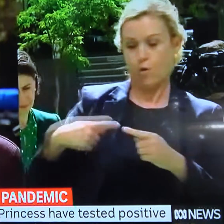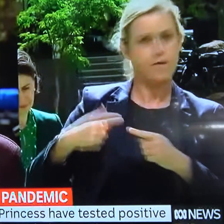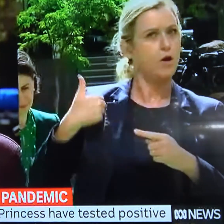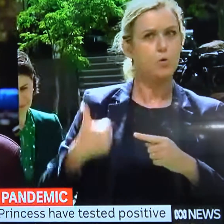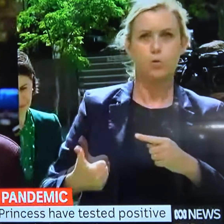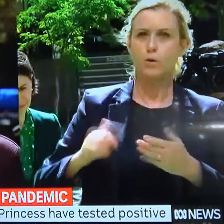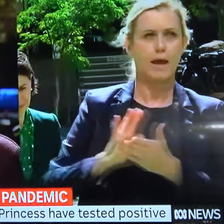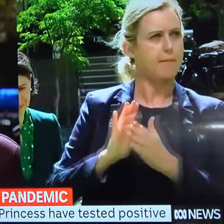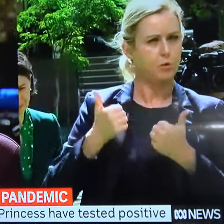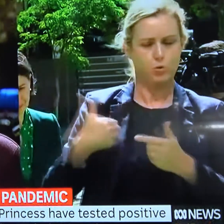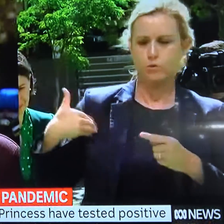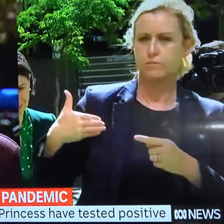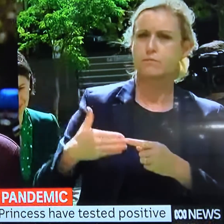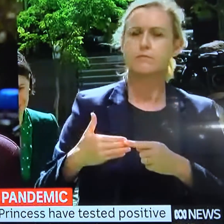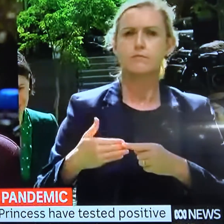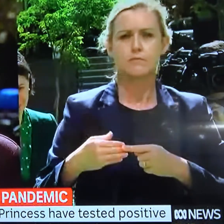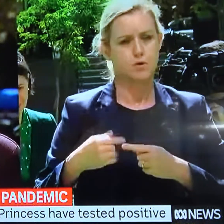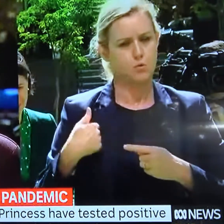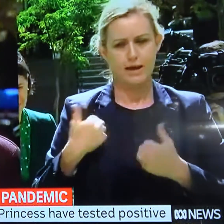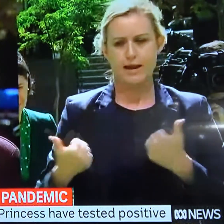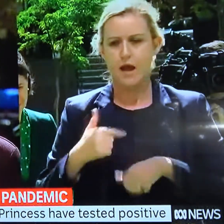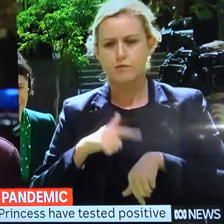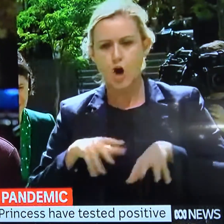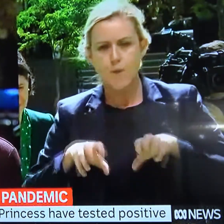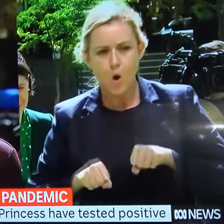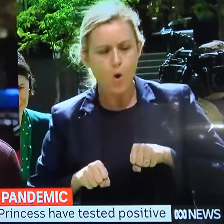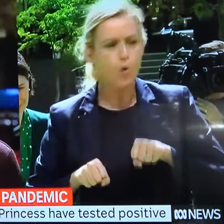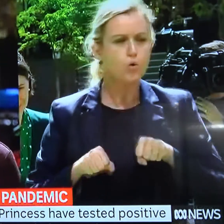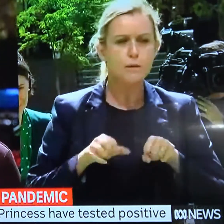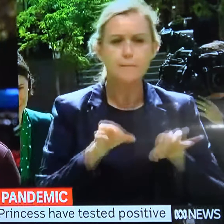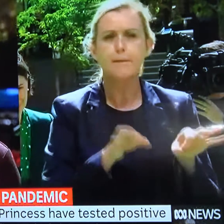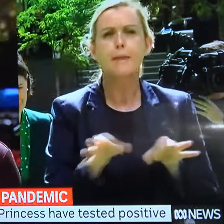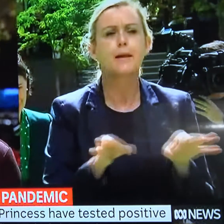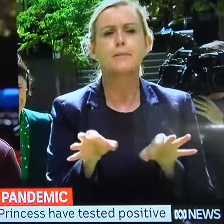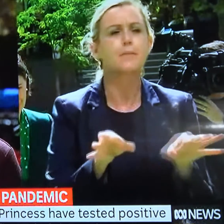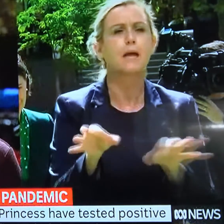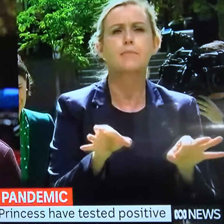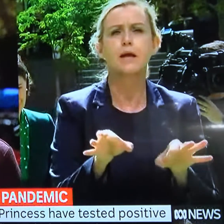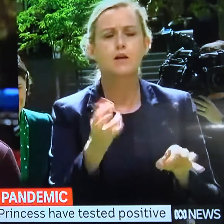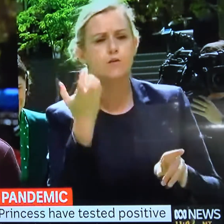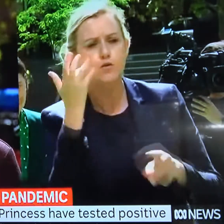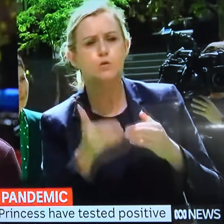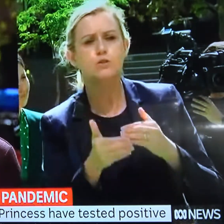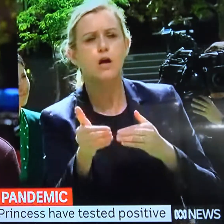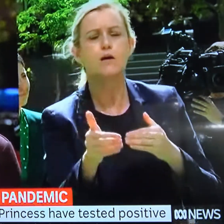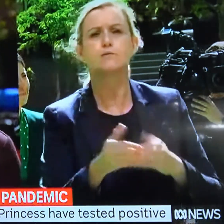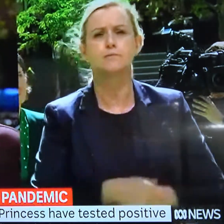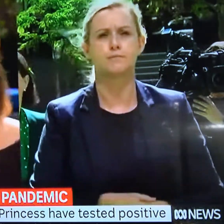outcomes. It has bought us time to reflect on how we're going to navigate the